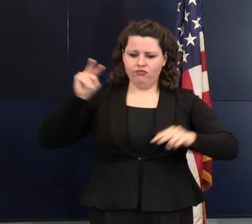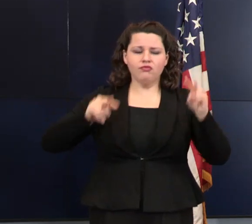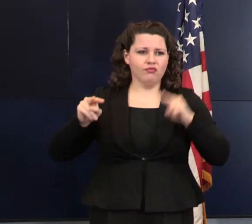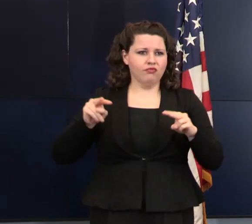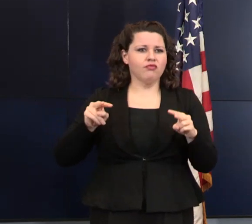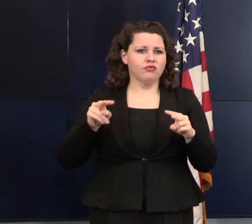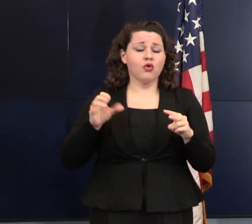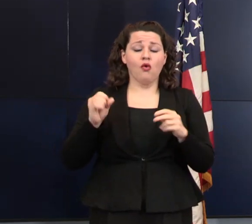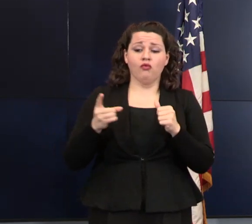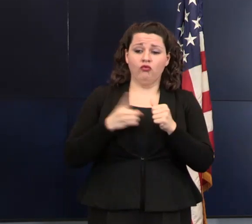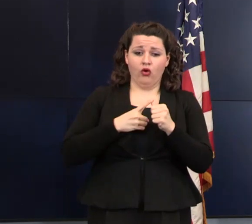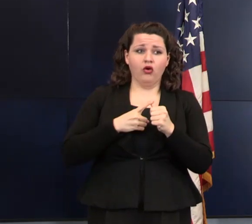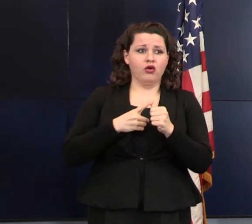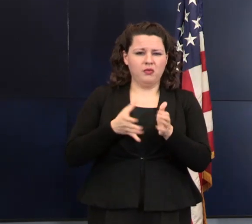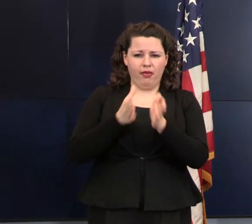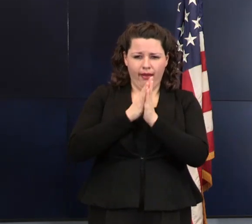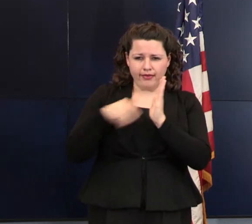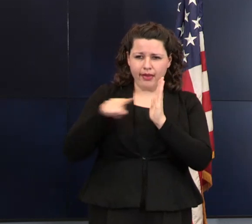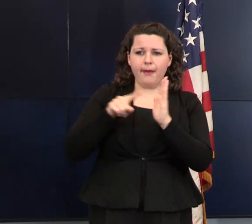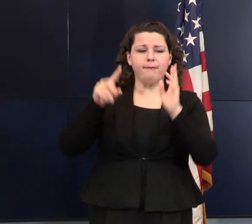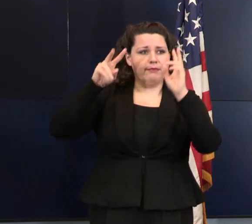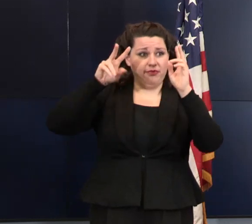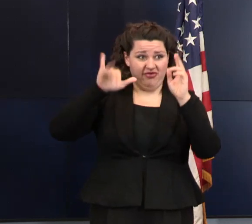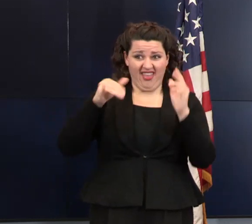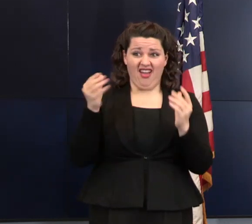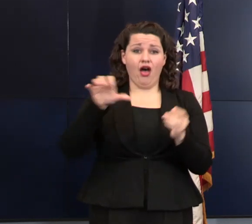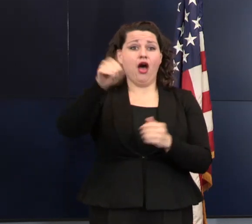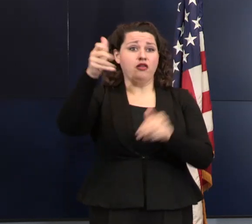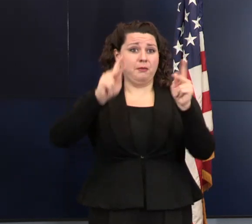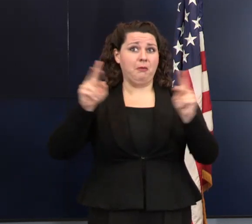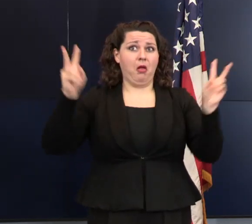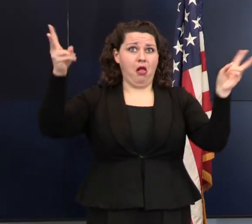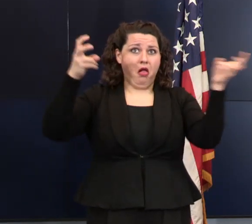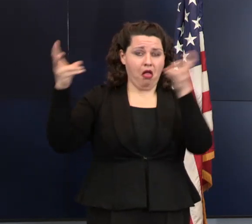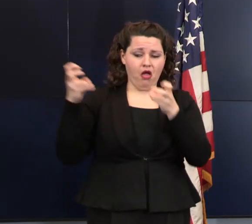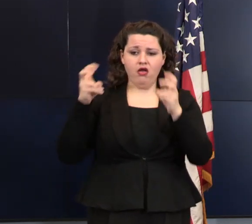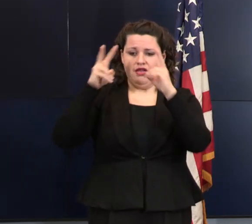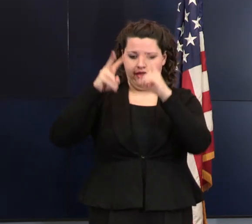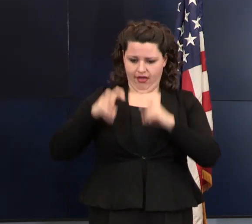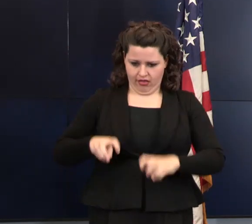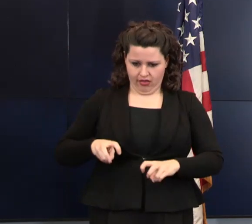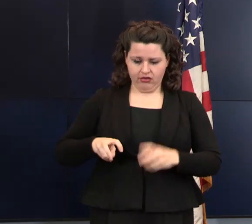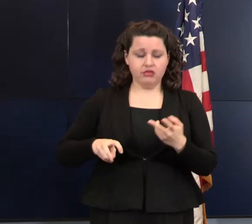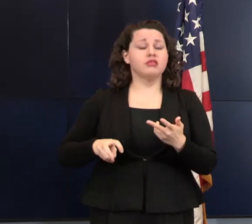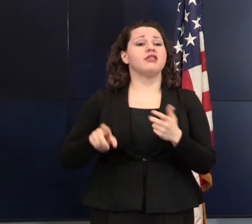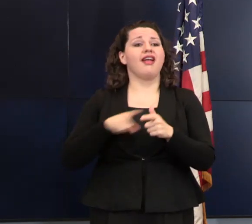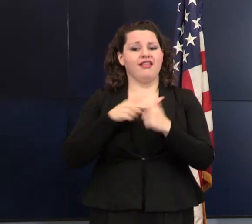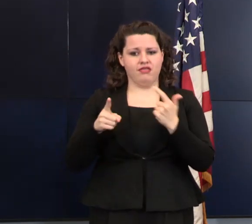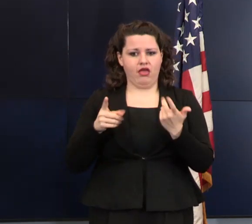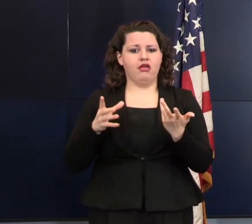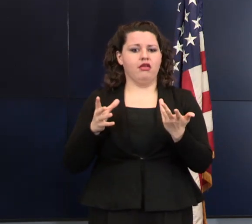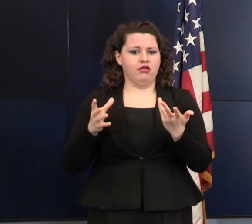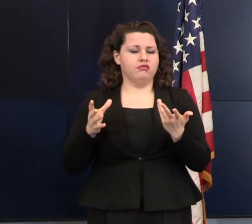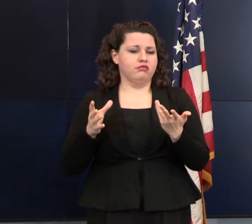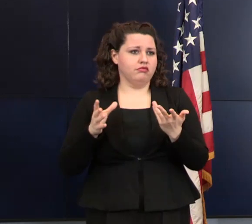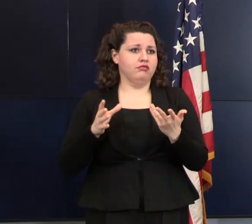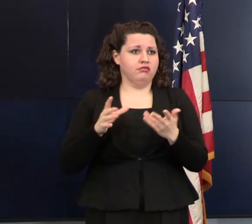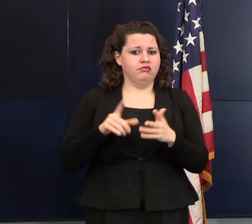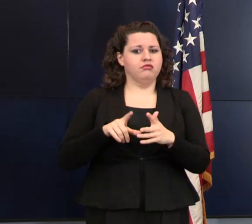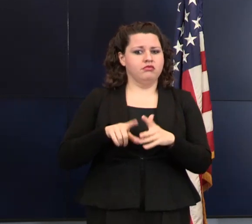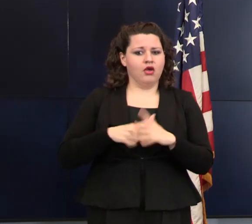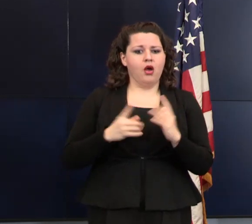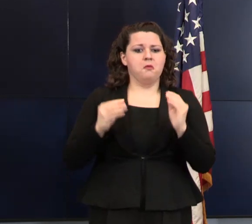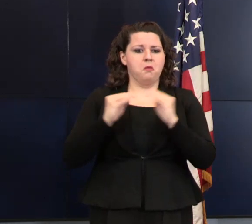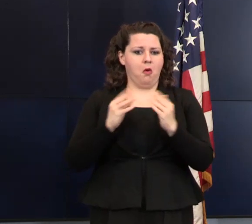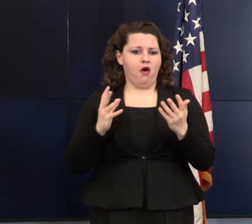we'll first be asking them to kind of analyze that information that currently exists, and then from there, the plan is to transition into more